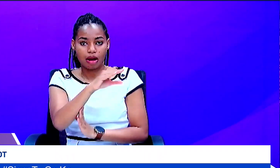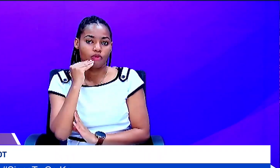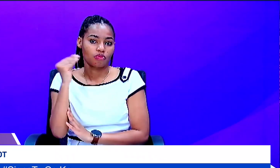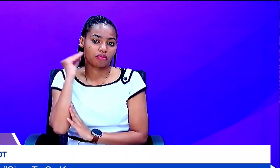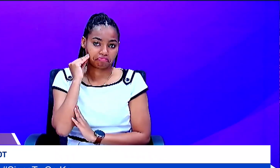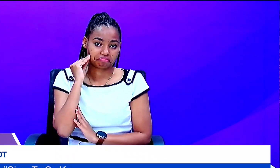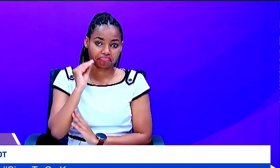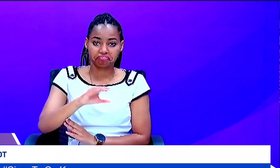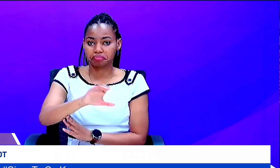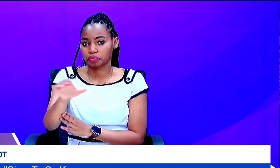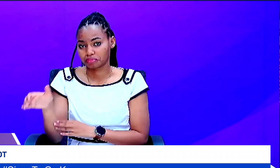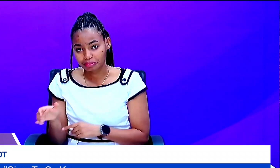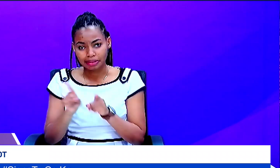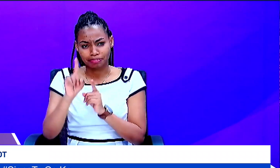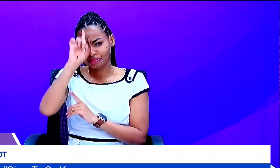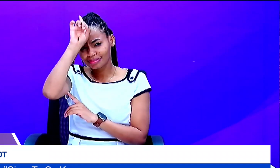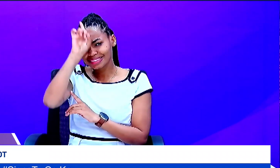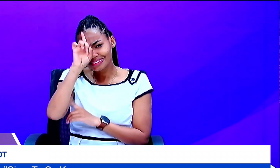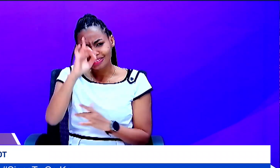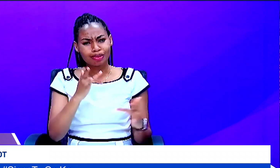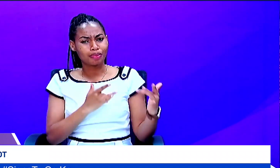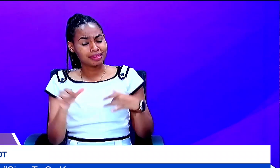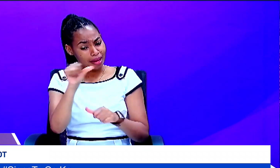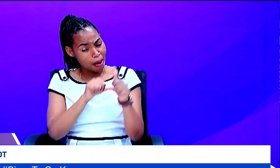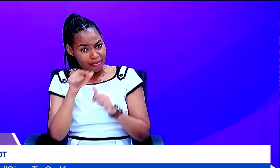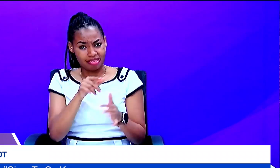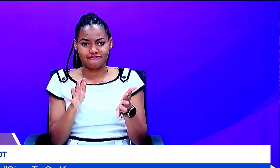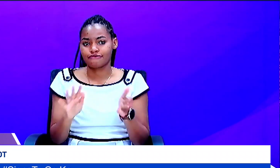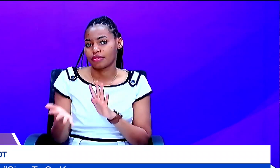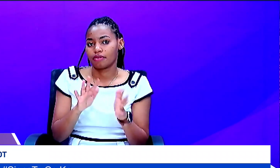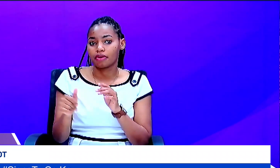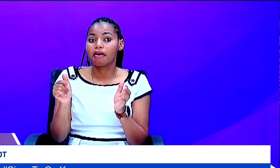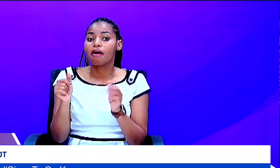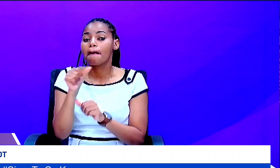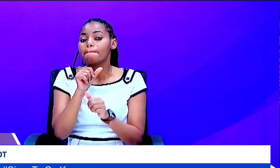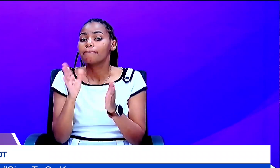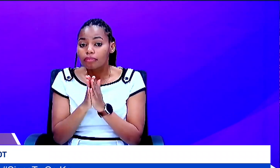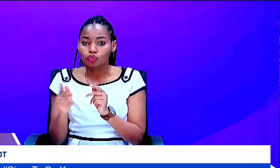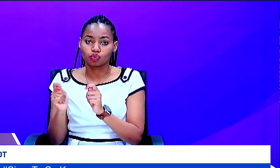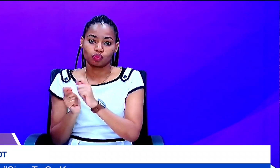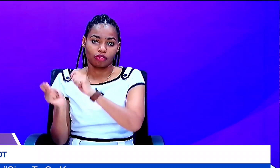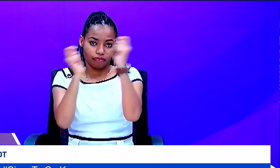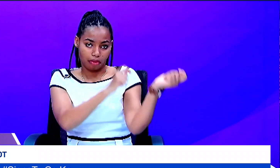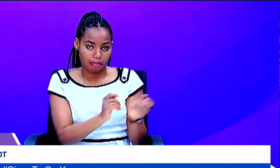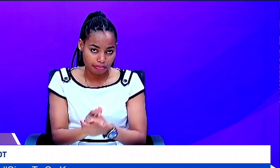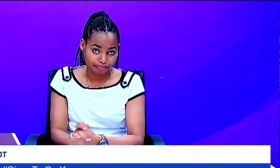in favor of Mutua's home counties, raising serious concerns about fairness and